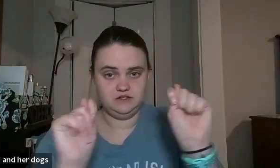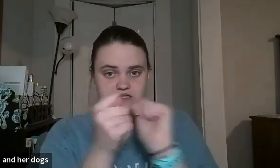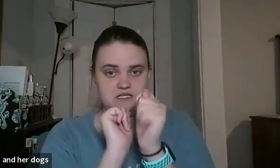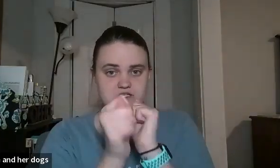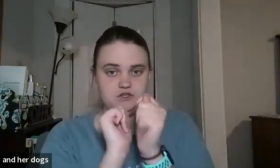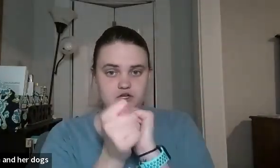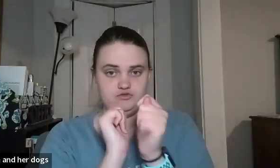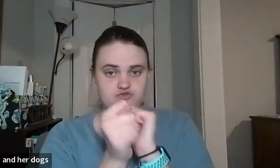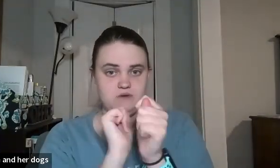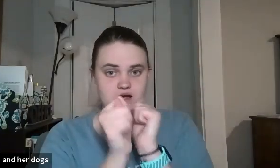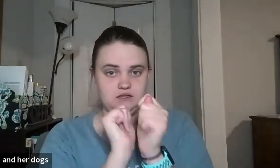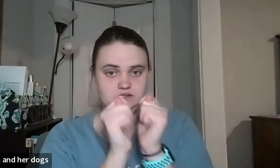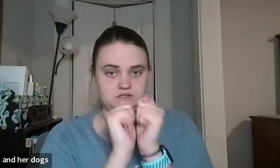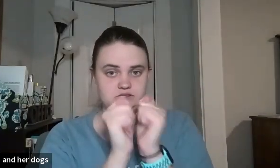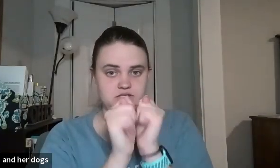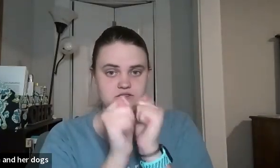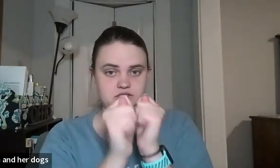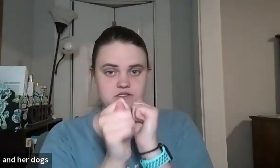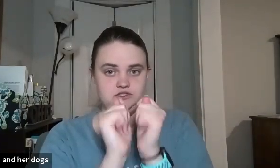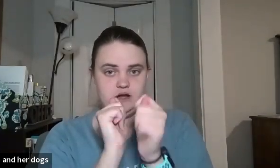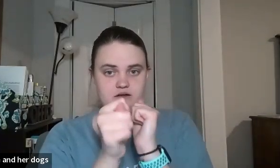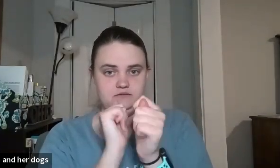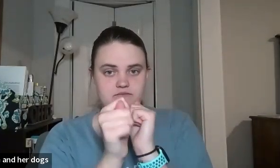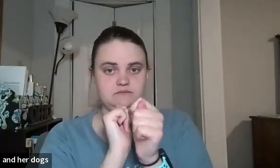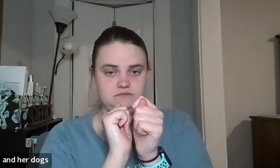2 T's, and you're going to go track. Track.